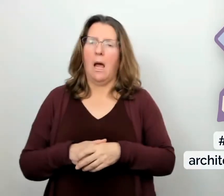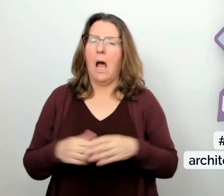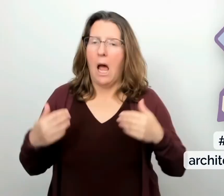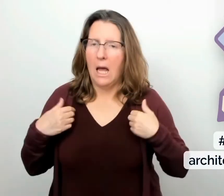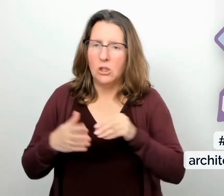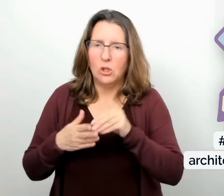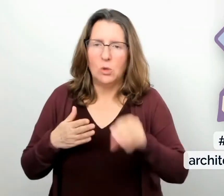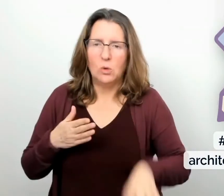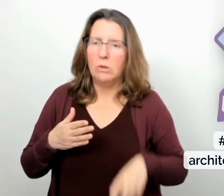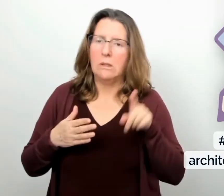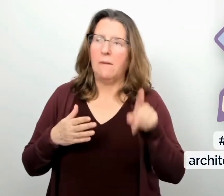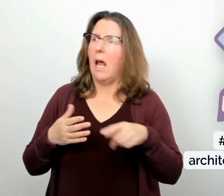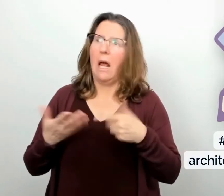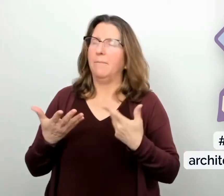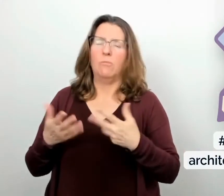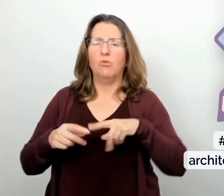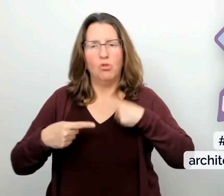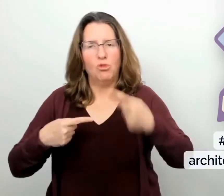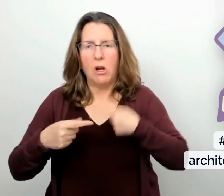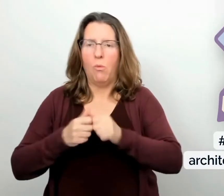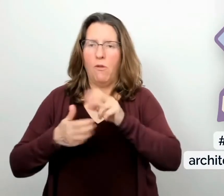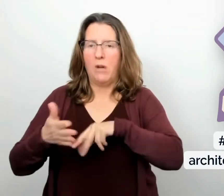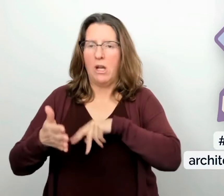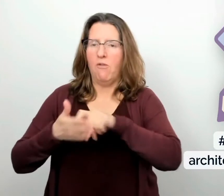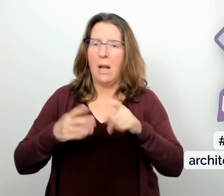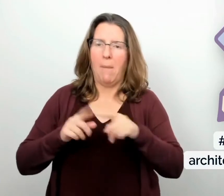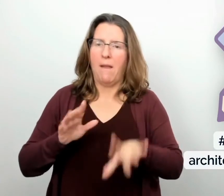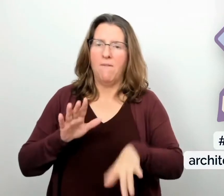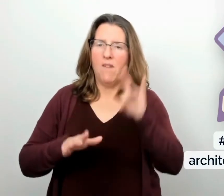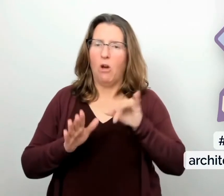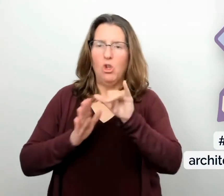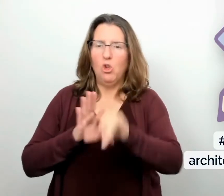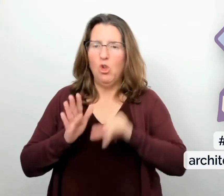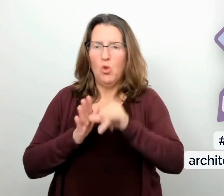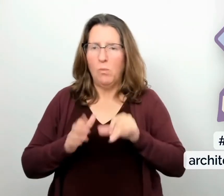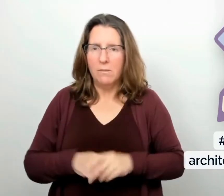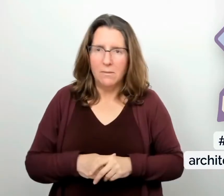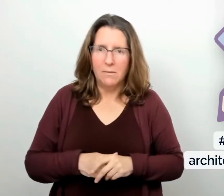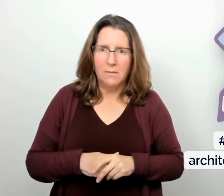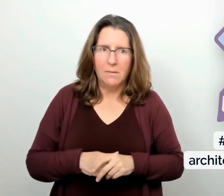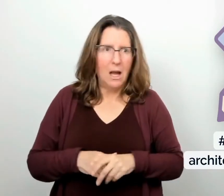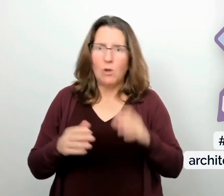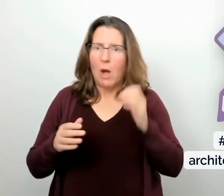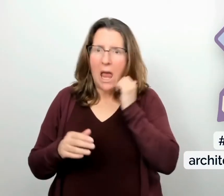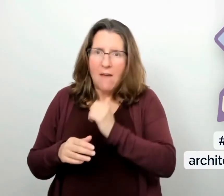had. He struggled with reading and writing, but at some point he had found the world of